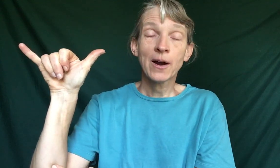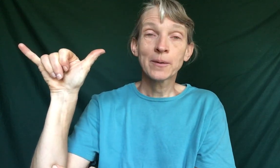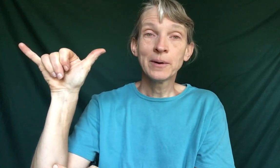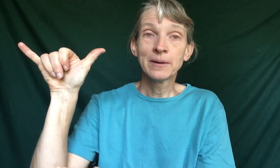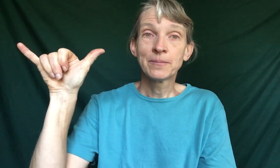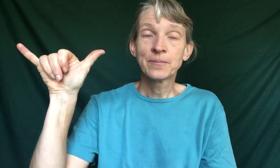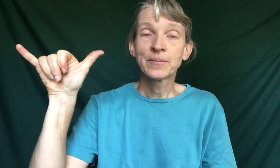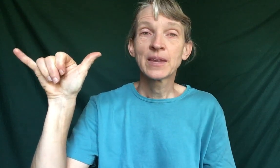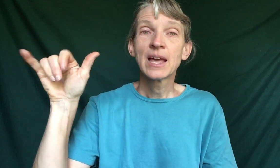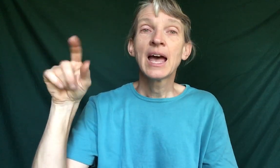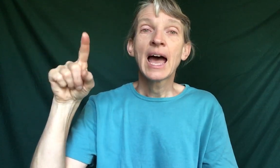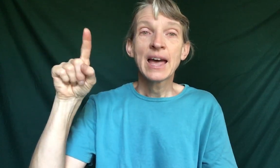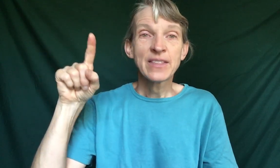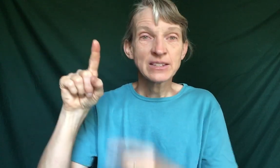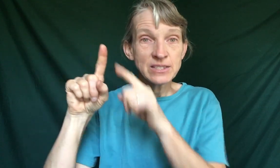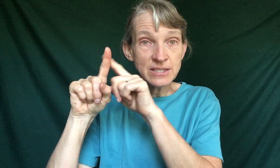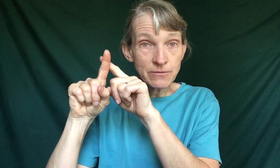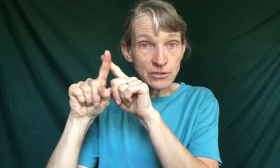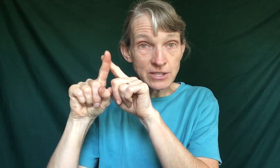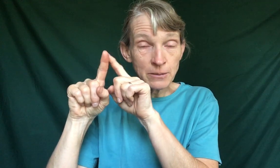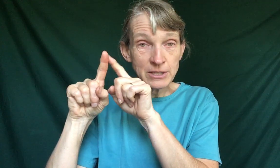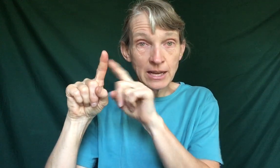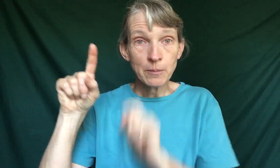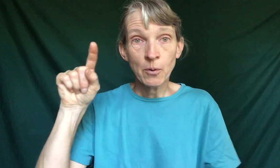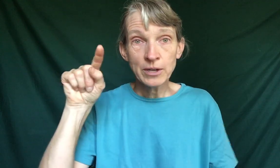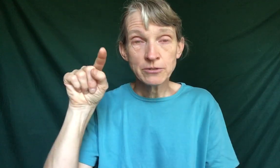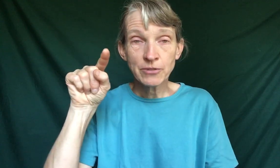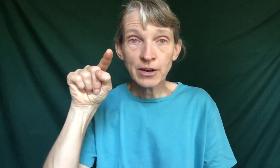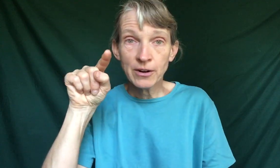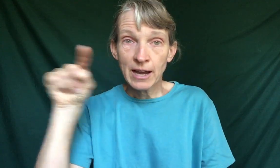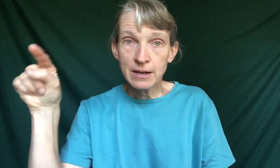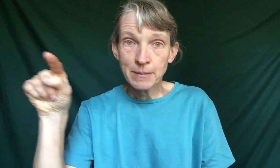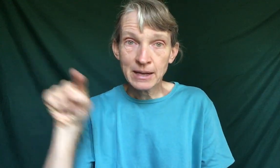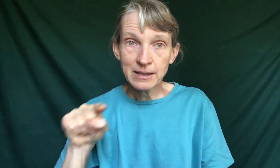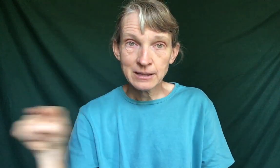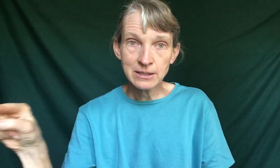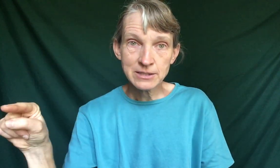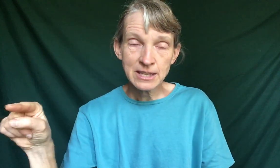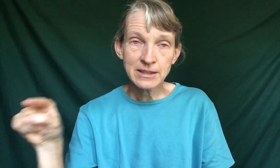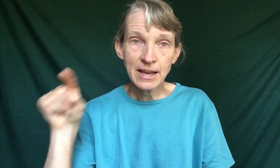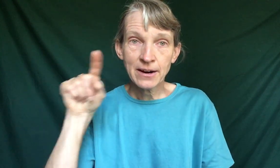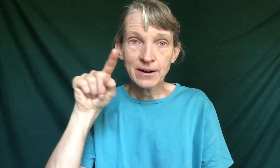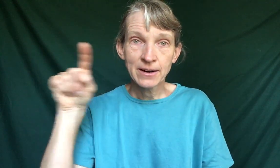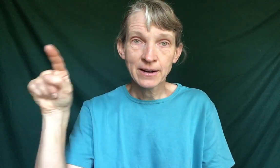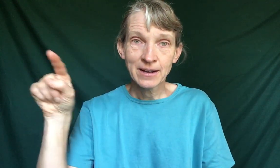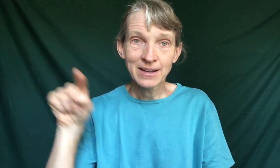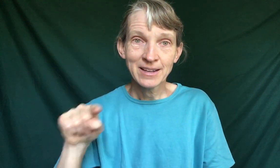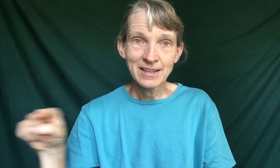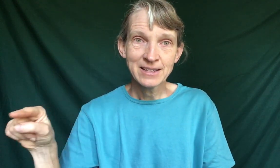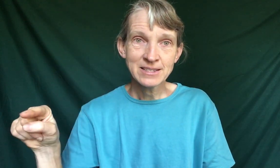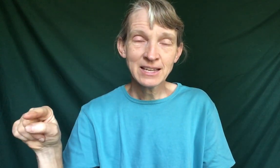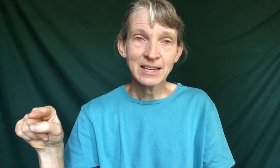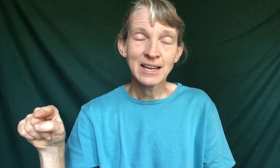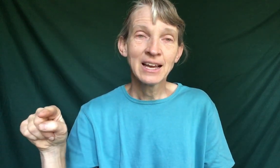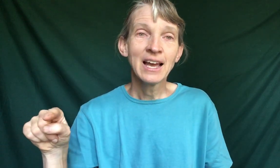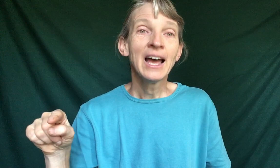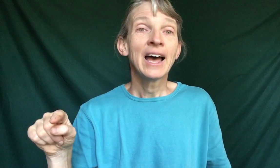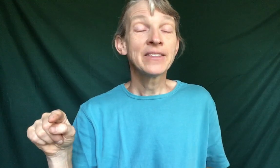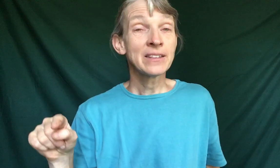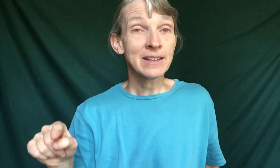arm. And then Z, for Z, we take our pointer finger and make a little Z in the air. Z. And then the